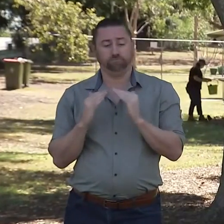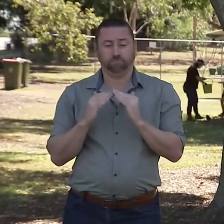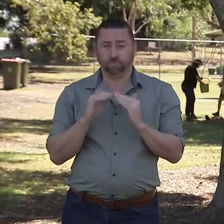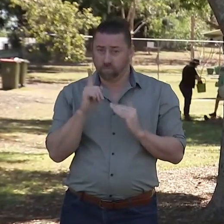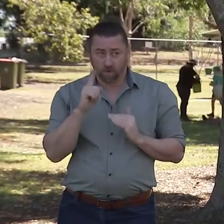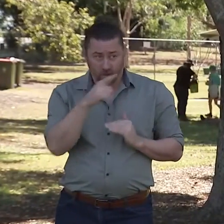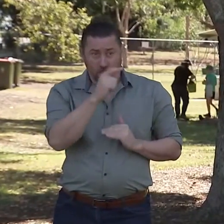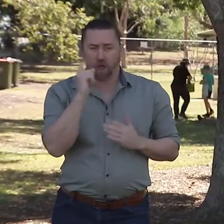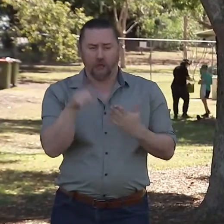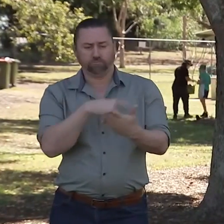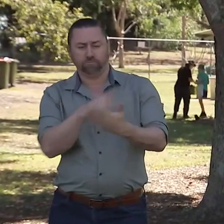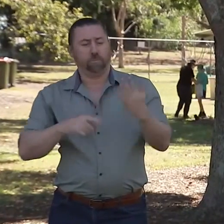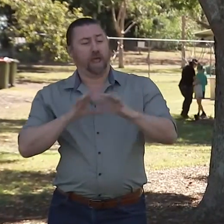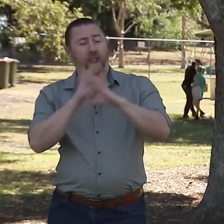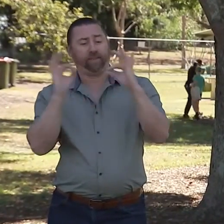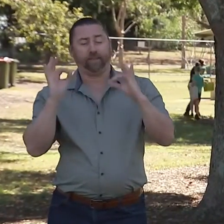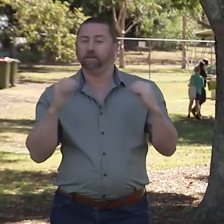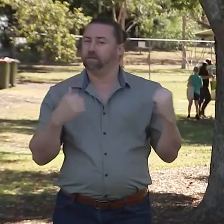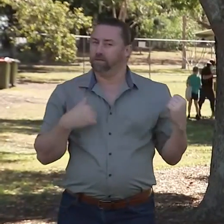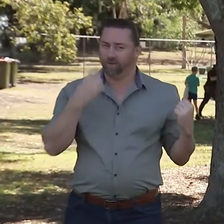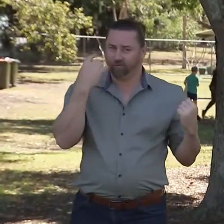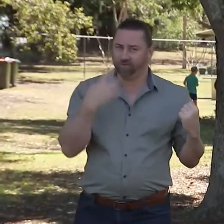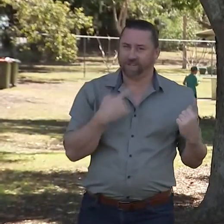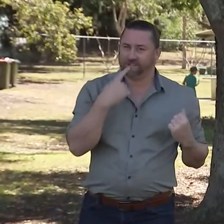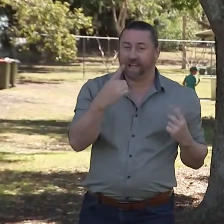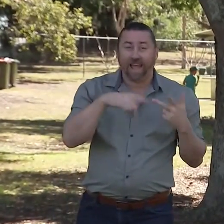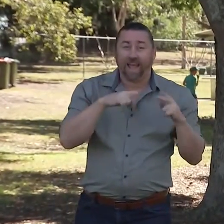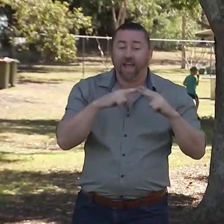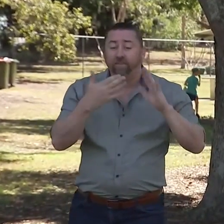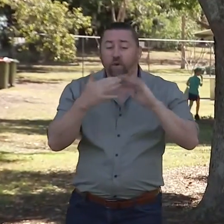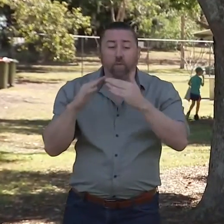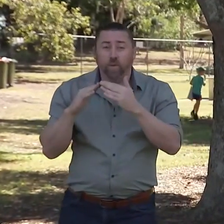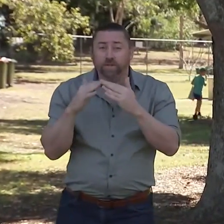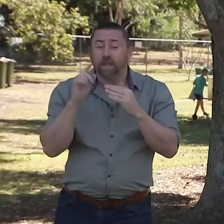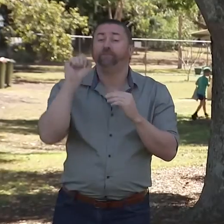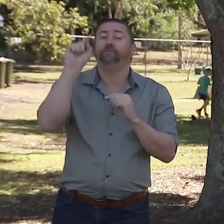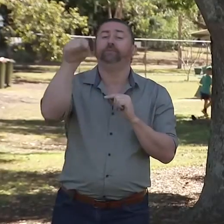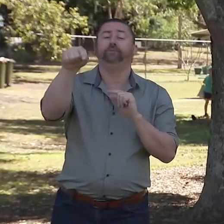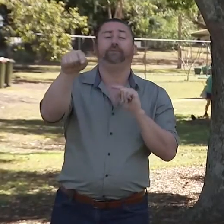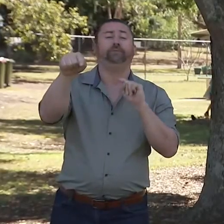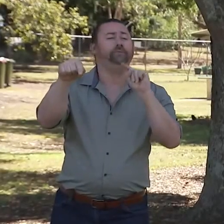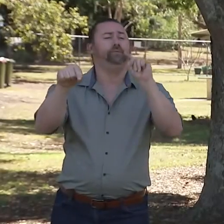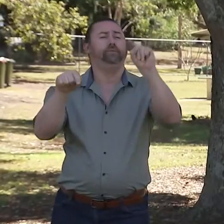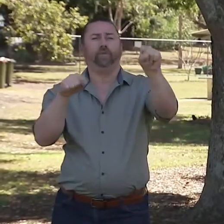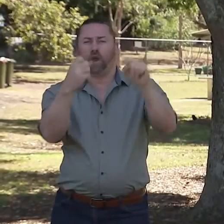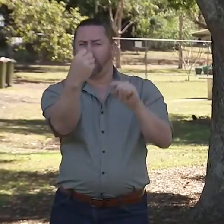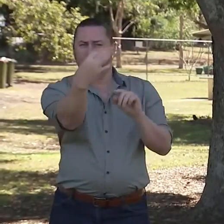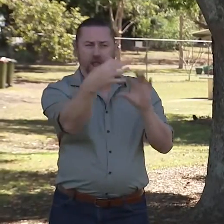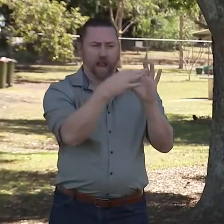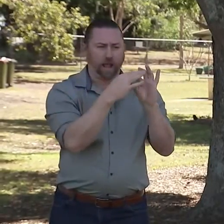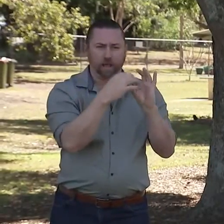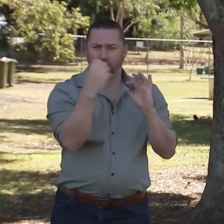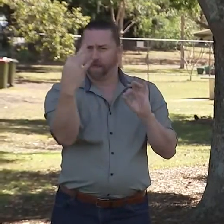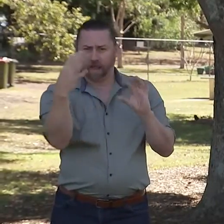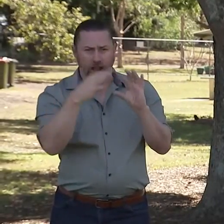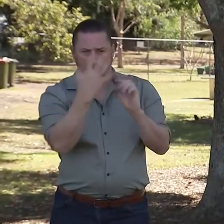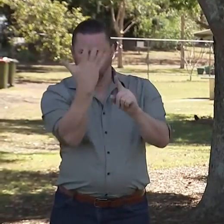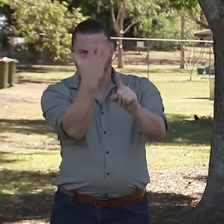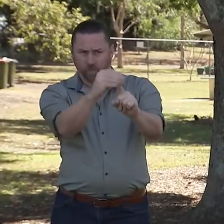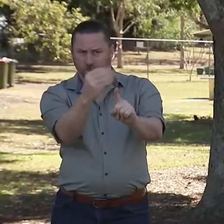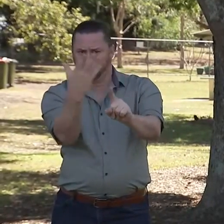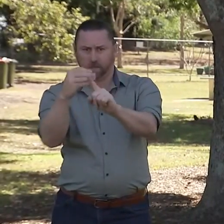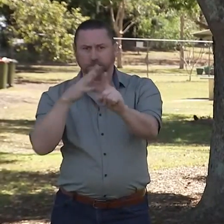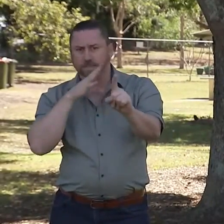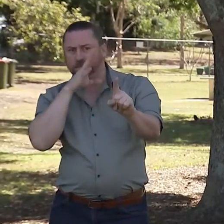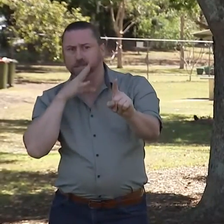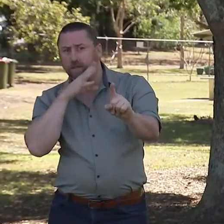No, we've said very clearly, if there's any community spread, right? If there's any community spread, we'll look at those cases, but that could